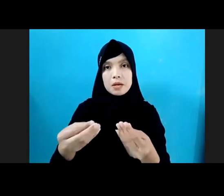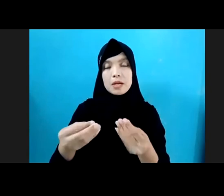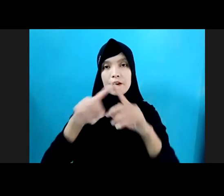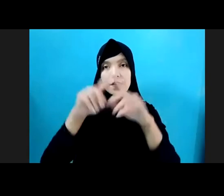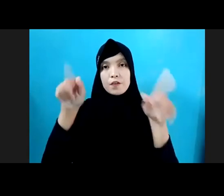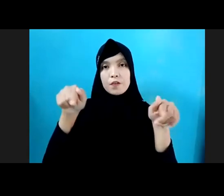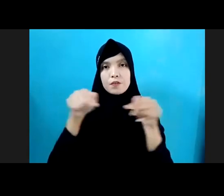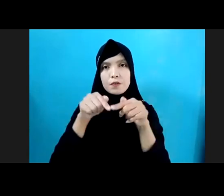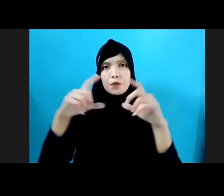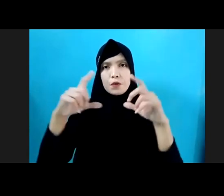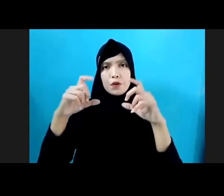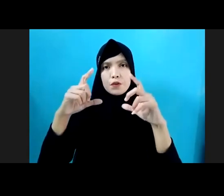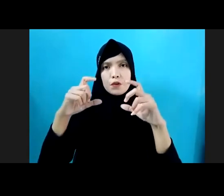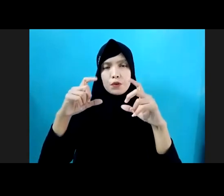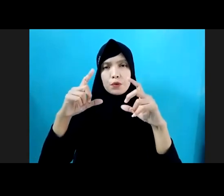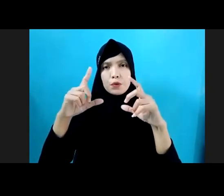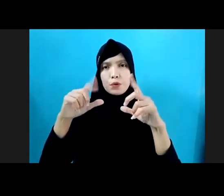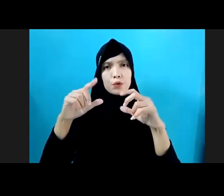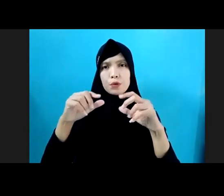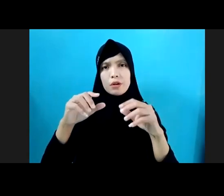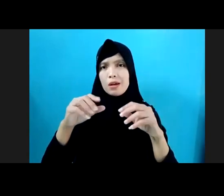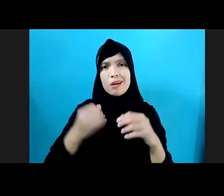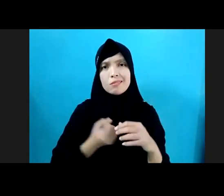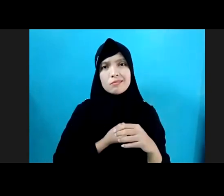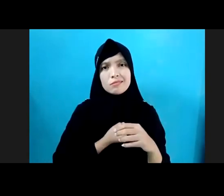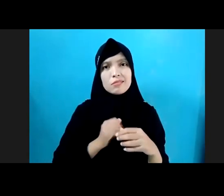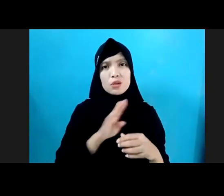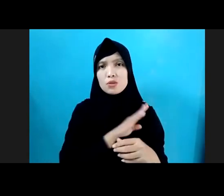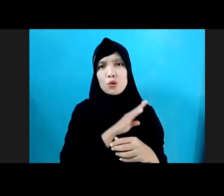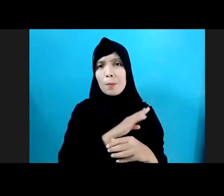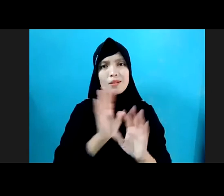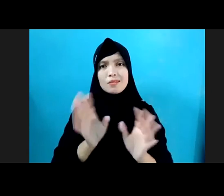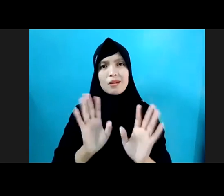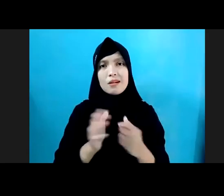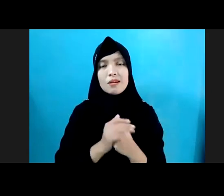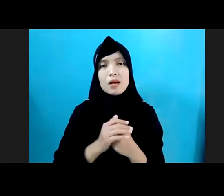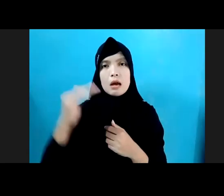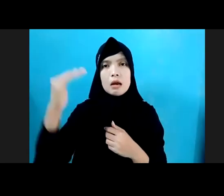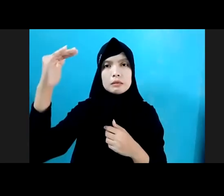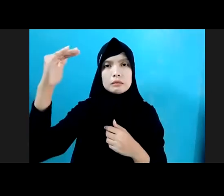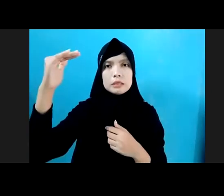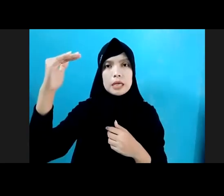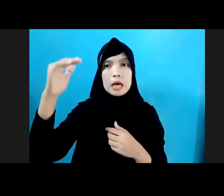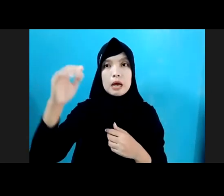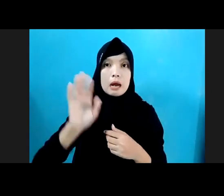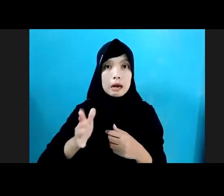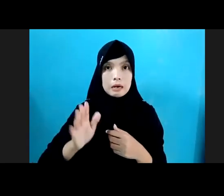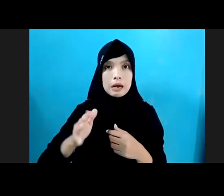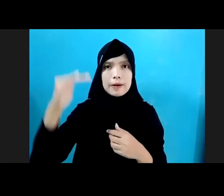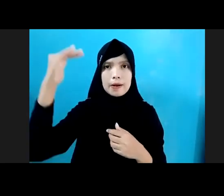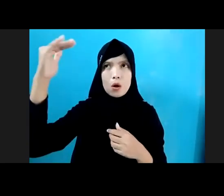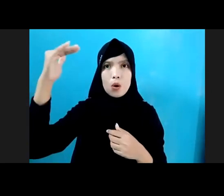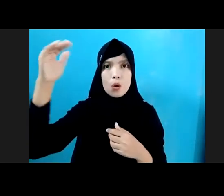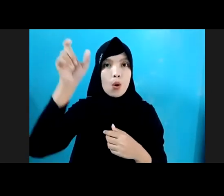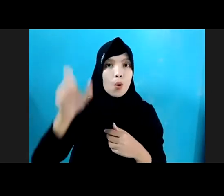Developed In Partnership With To Private Sectors Programs To Go Into Communities To Talk About